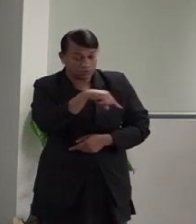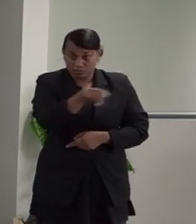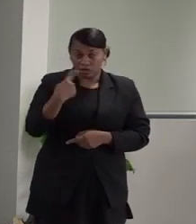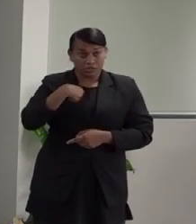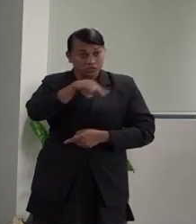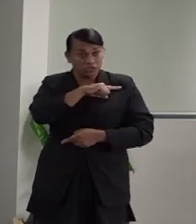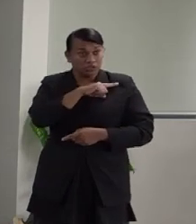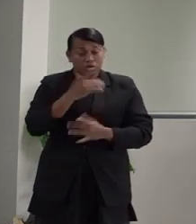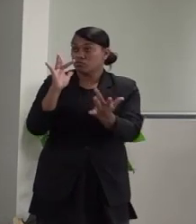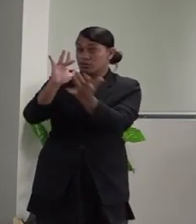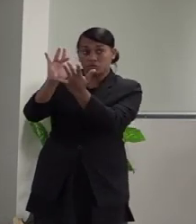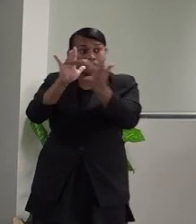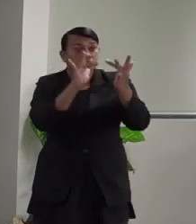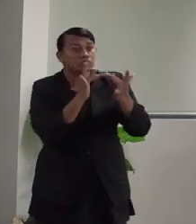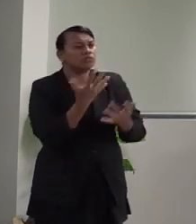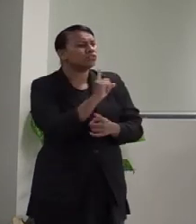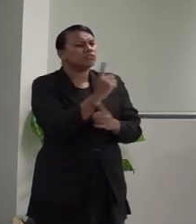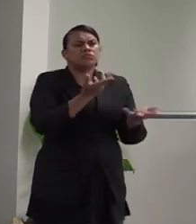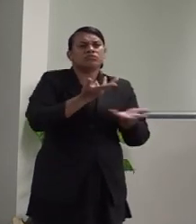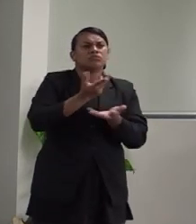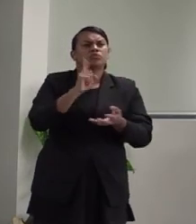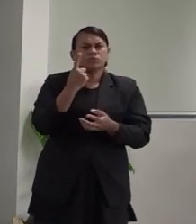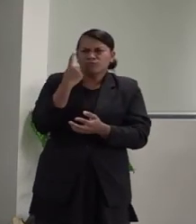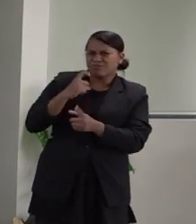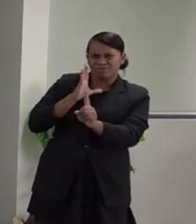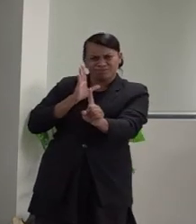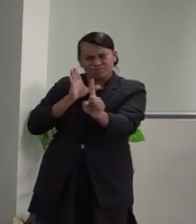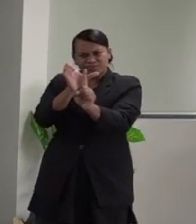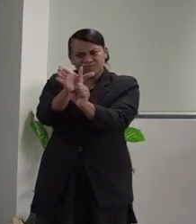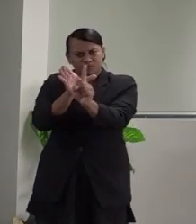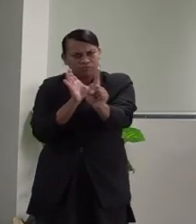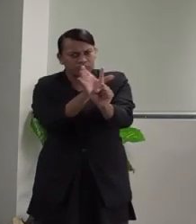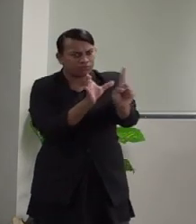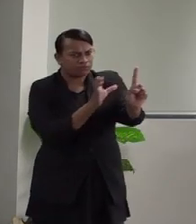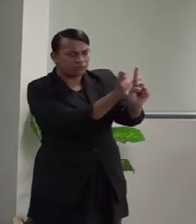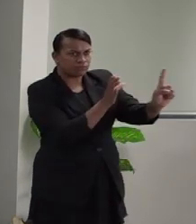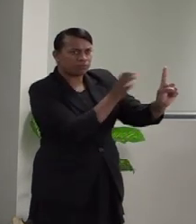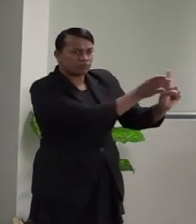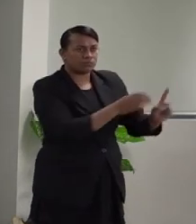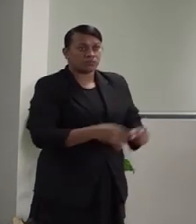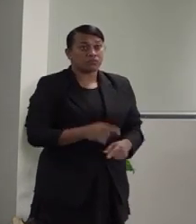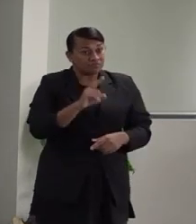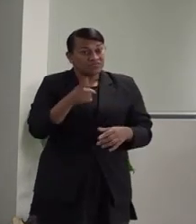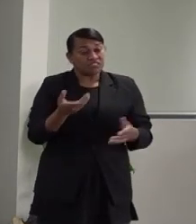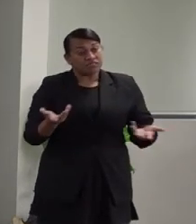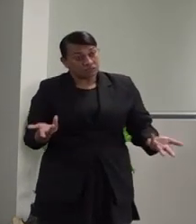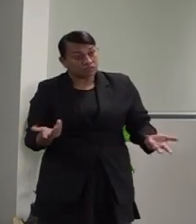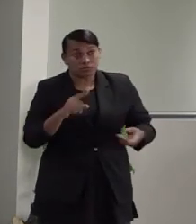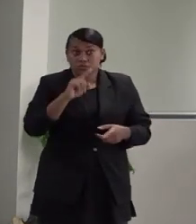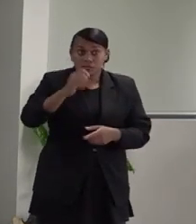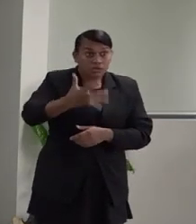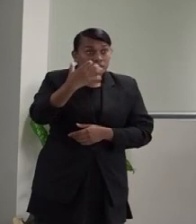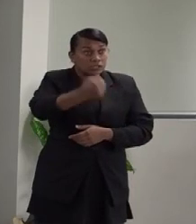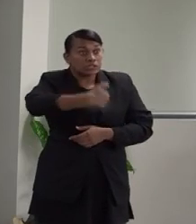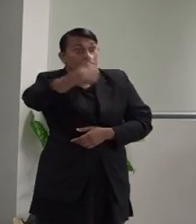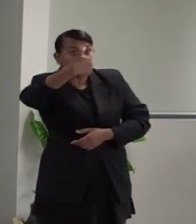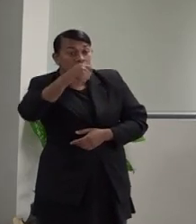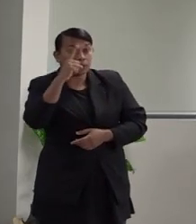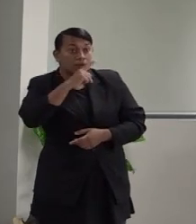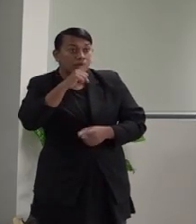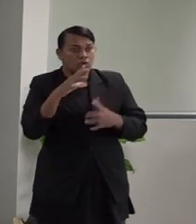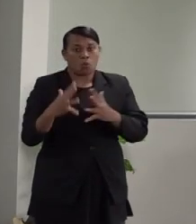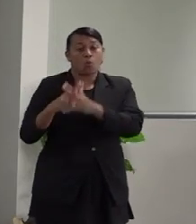in compulsory self-quarantine. However, there are still 6 individuals, all in the Western